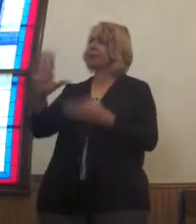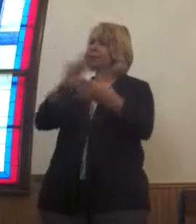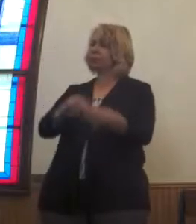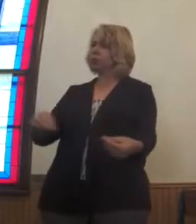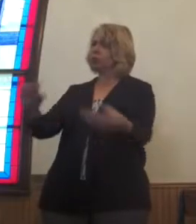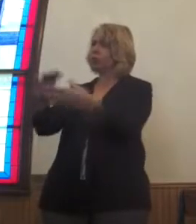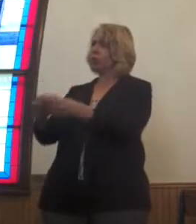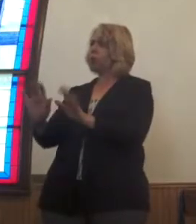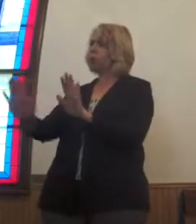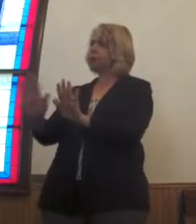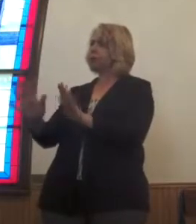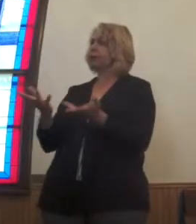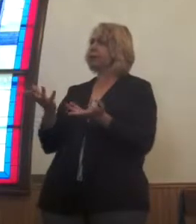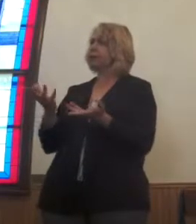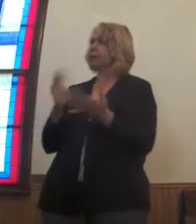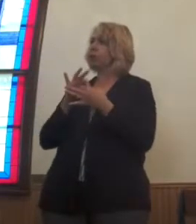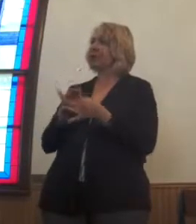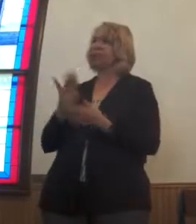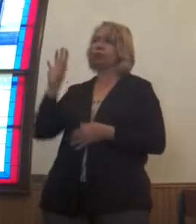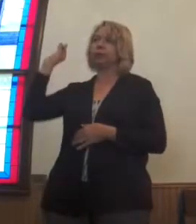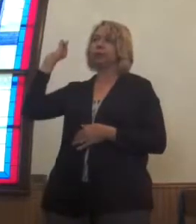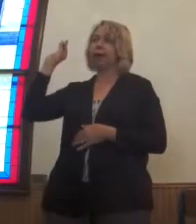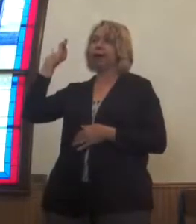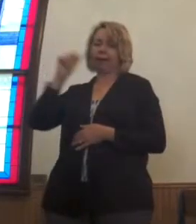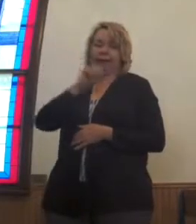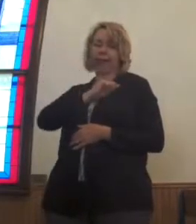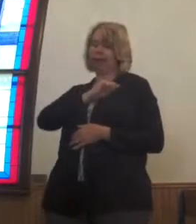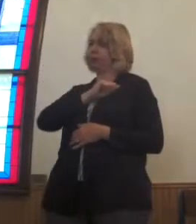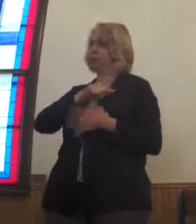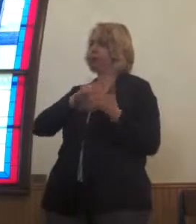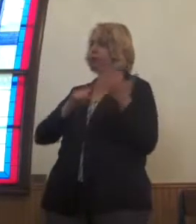music about these nine particular traits.